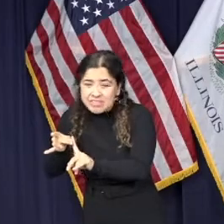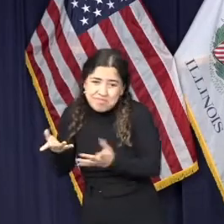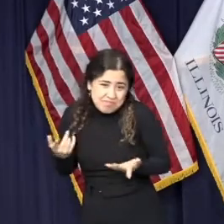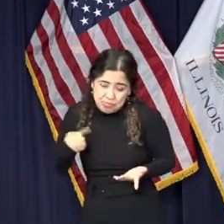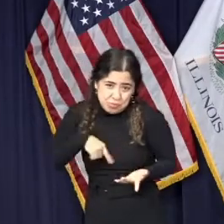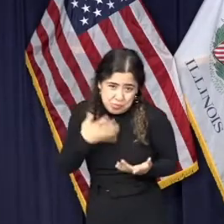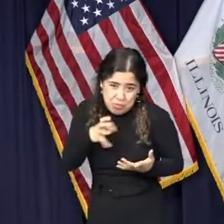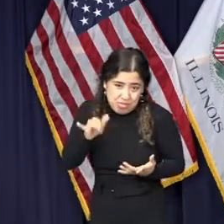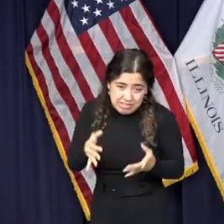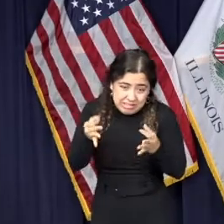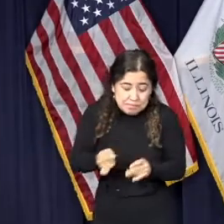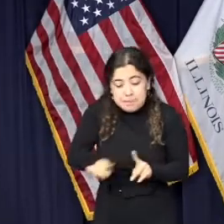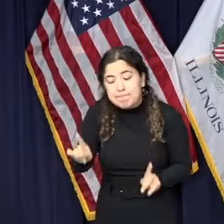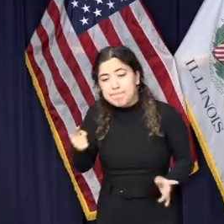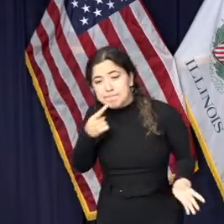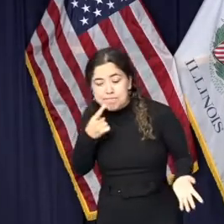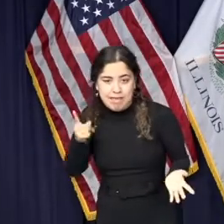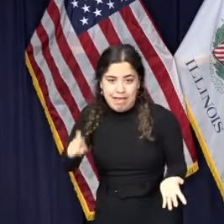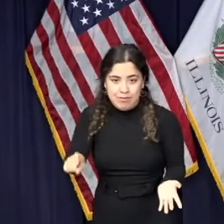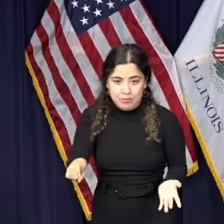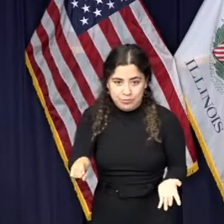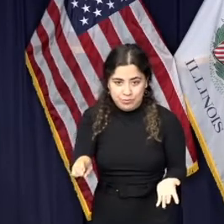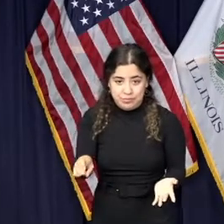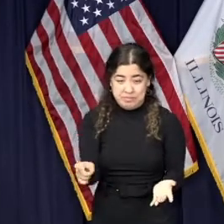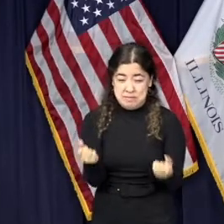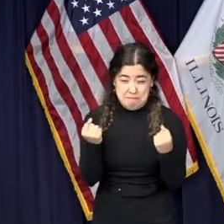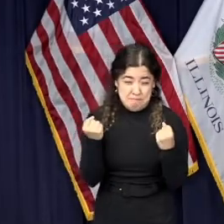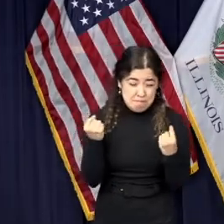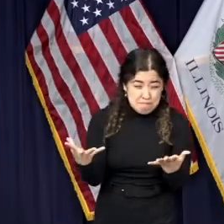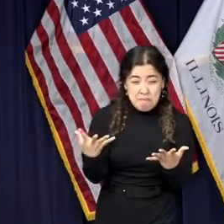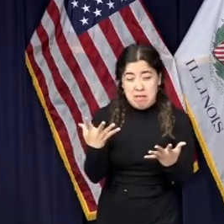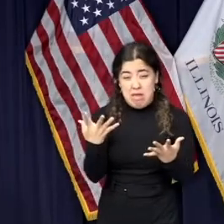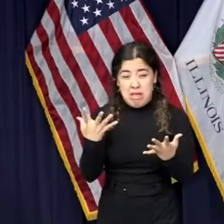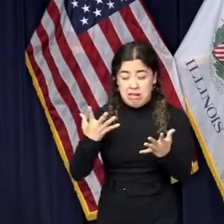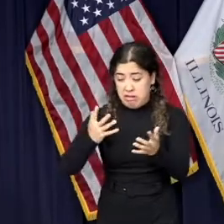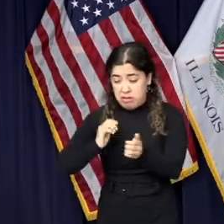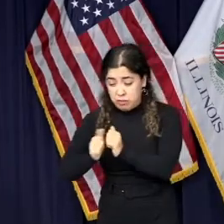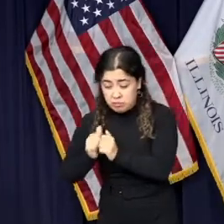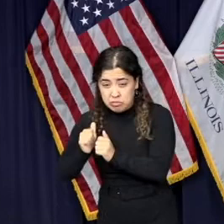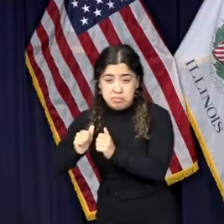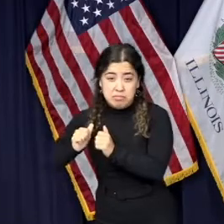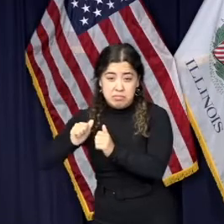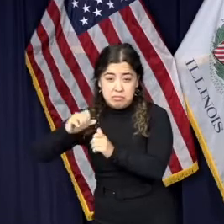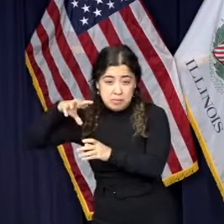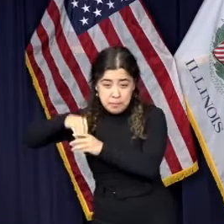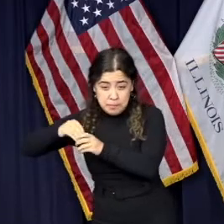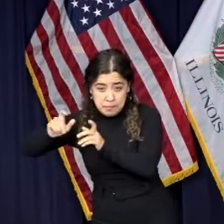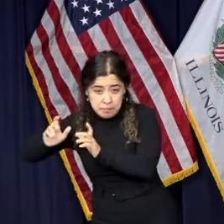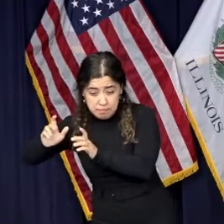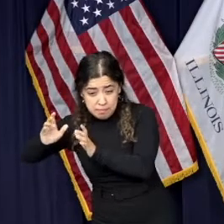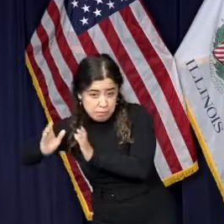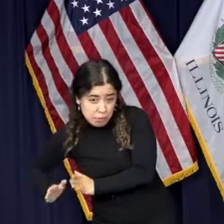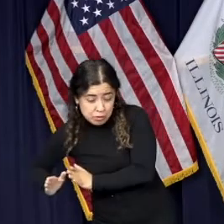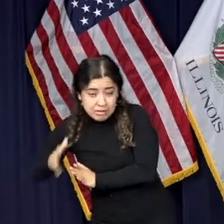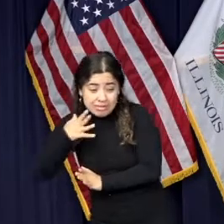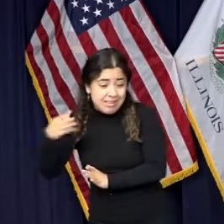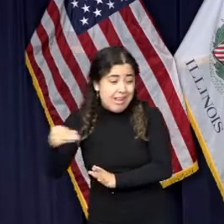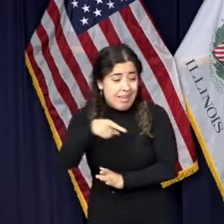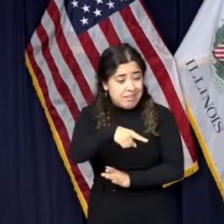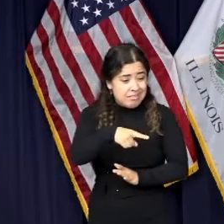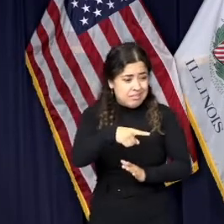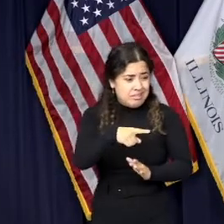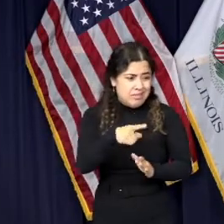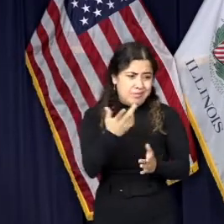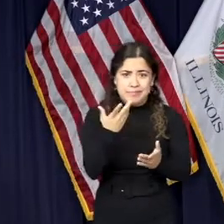multi-billion dollar sports leagues with multi-million dollar athletes are struggling to protect their players, it's obvious that